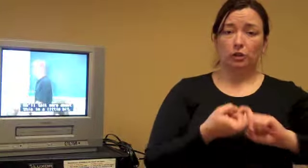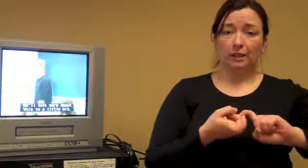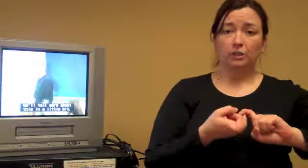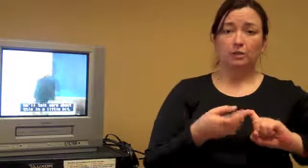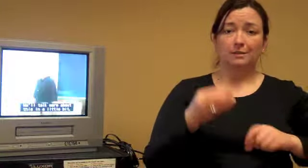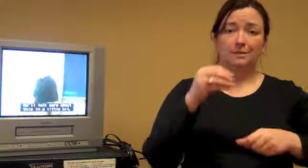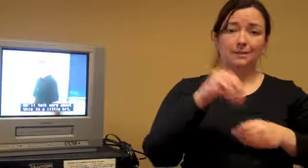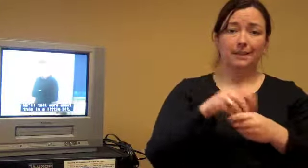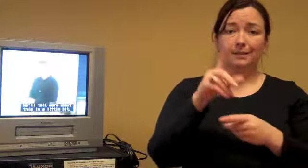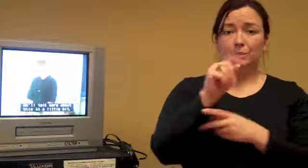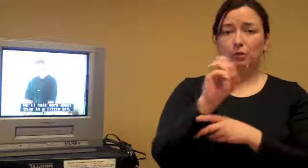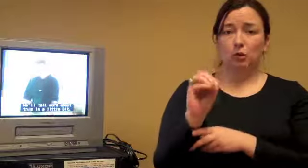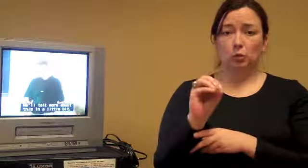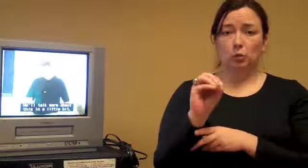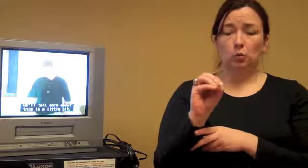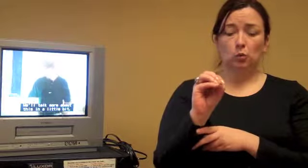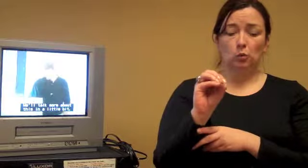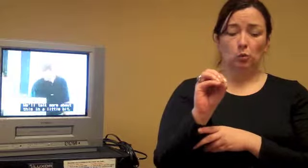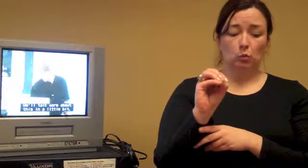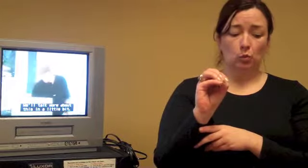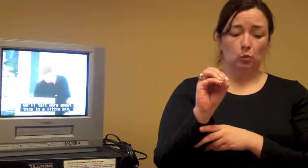talk more about this a little bit.